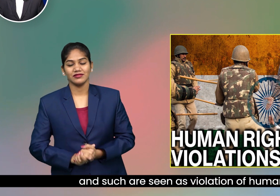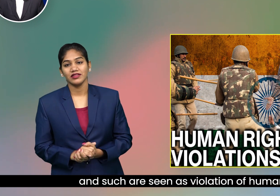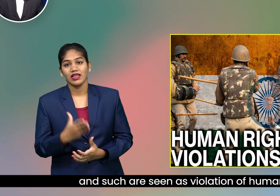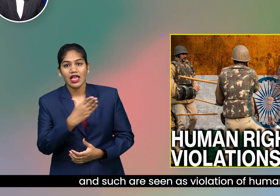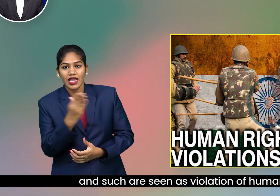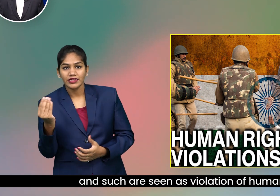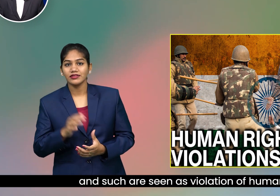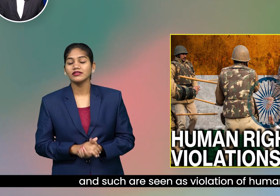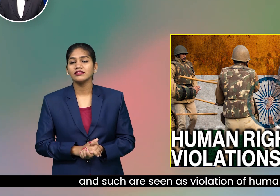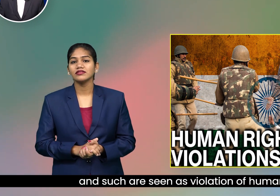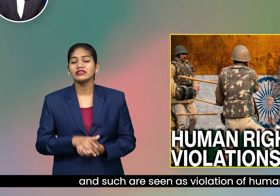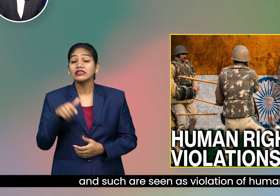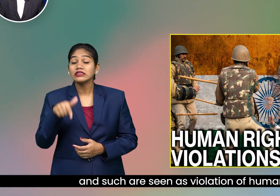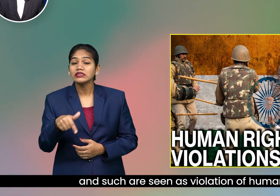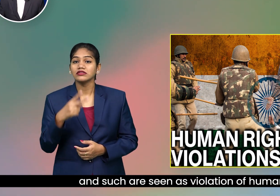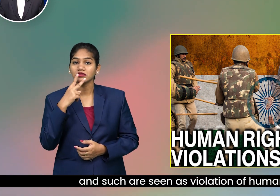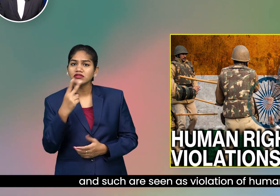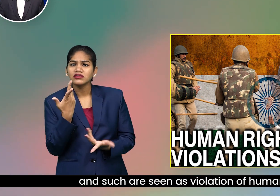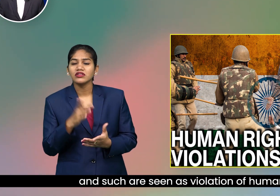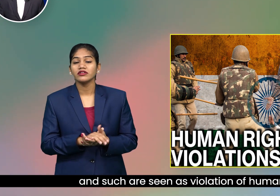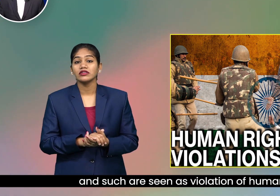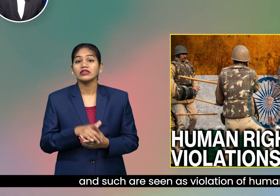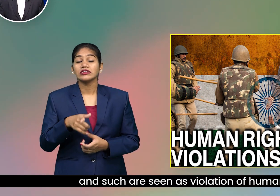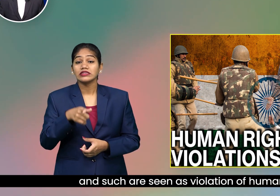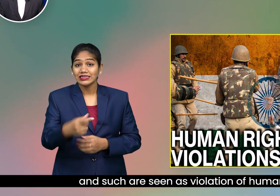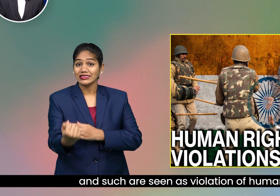and such are seen as violation of human rights.